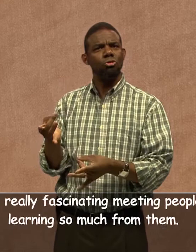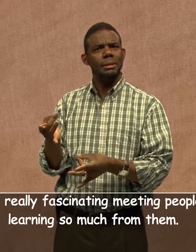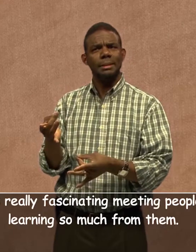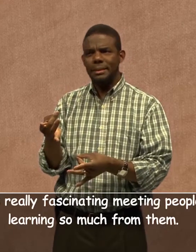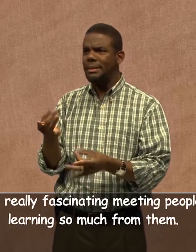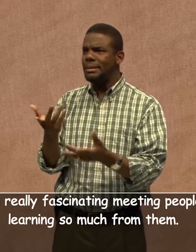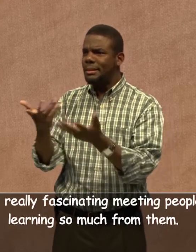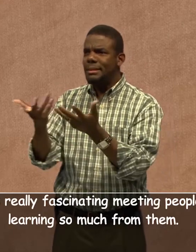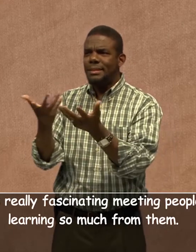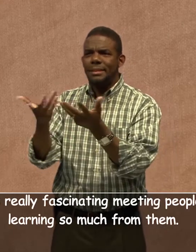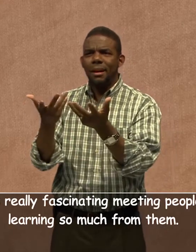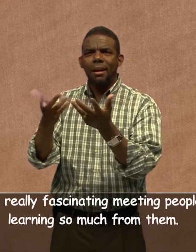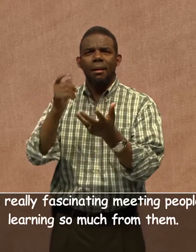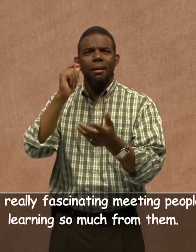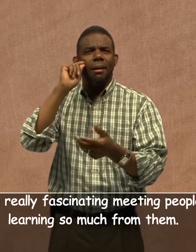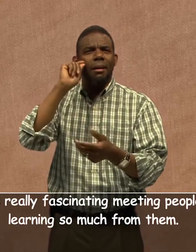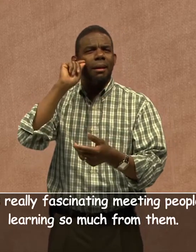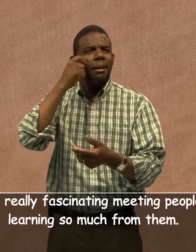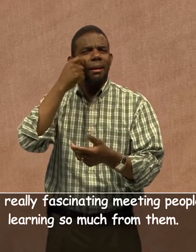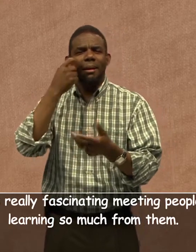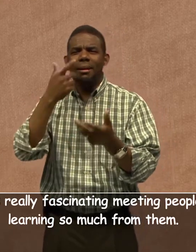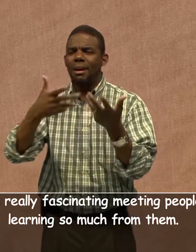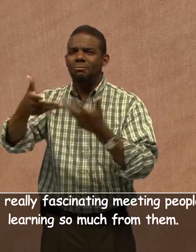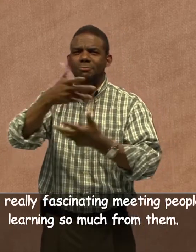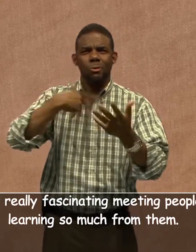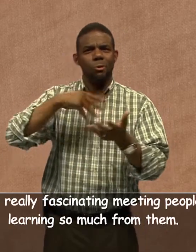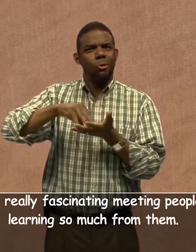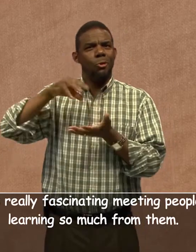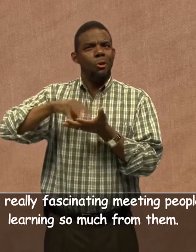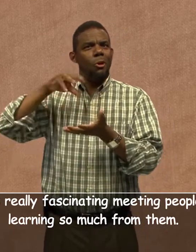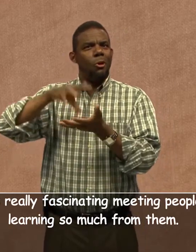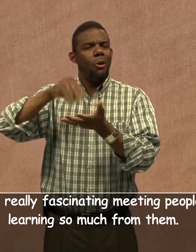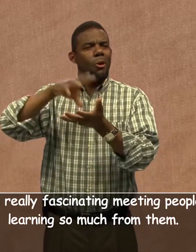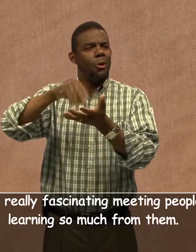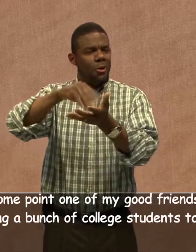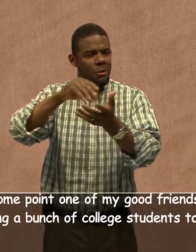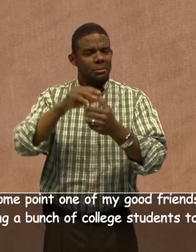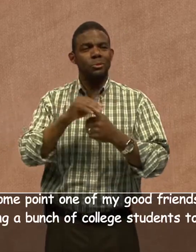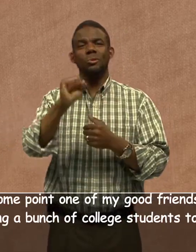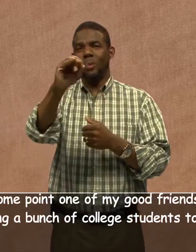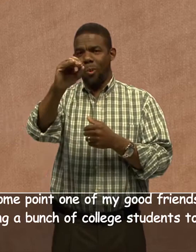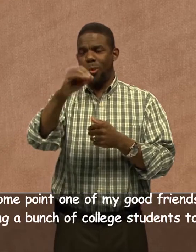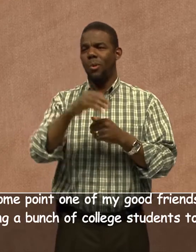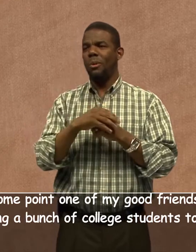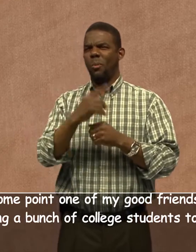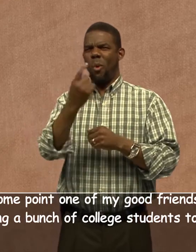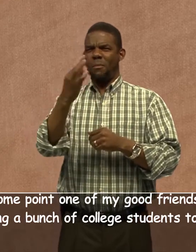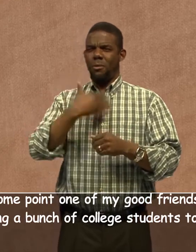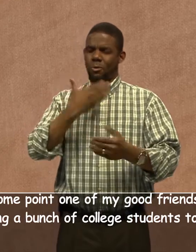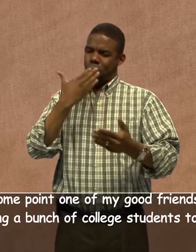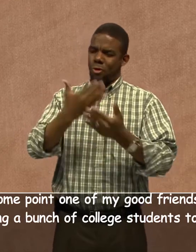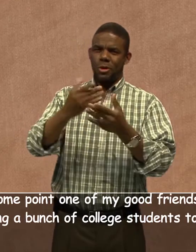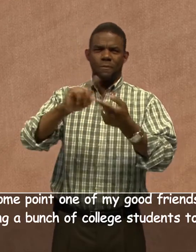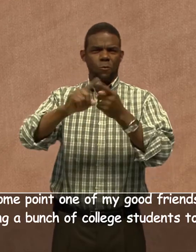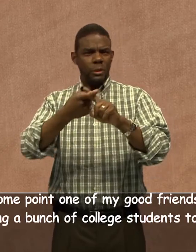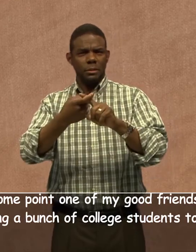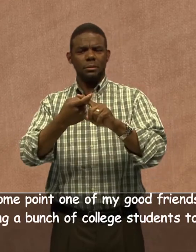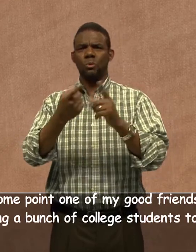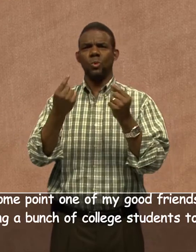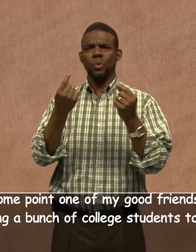a person from Michigan. It was really fascinating meeting people and learning so much from them. Then, at some point,